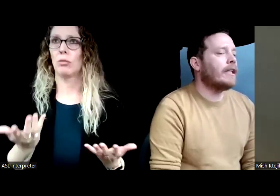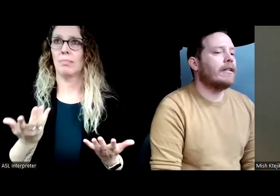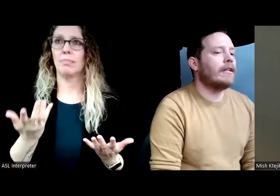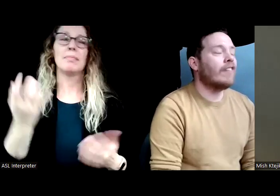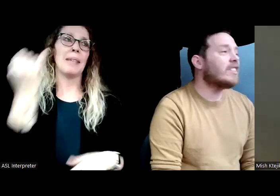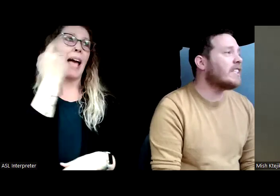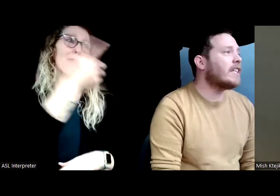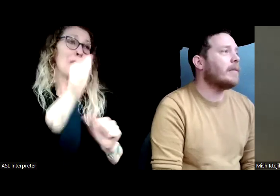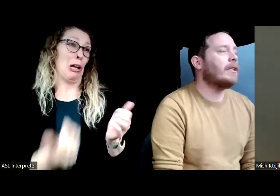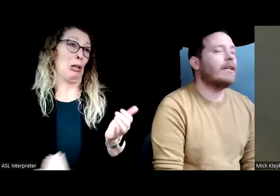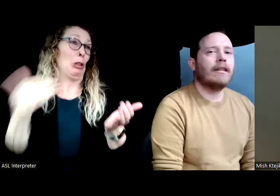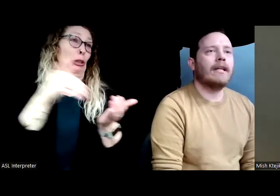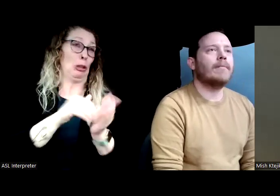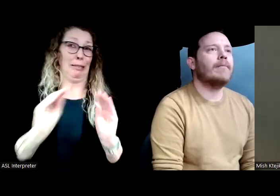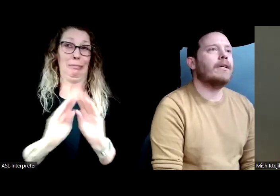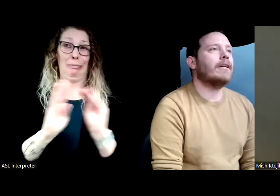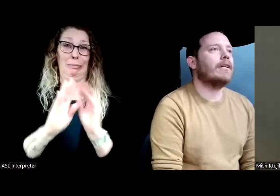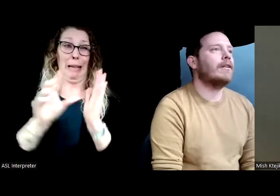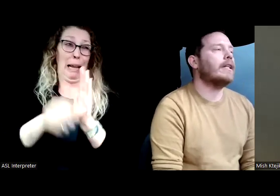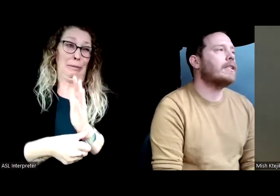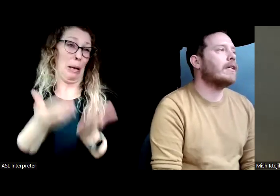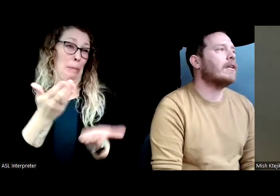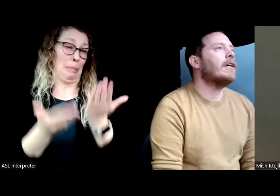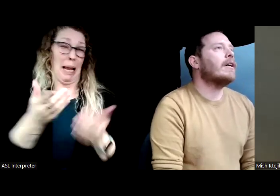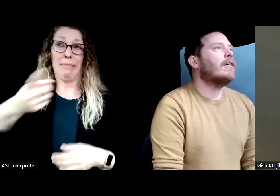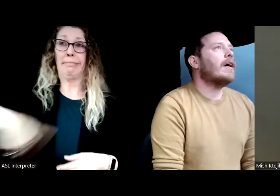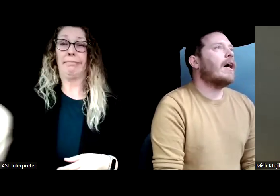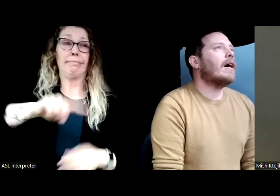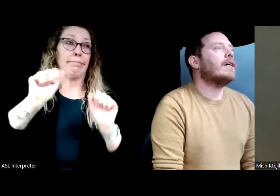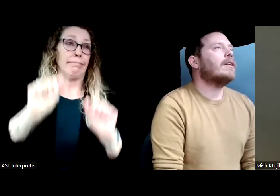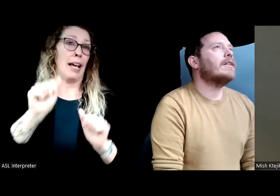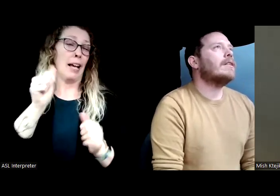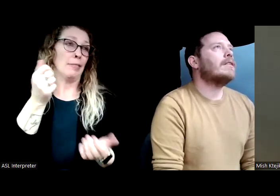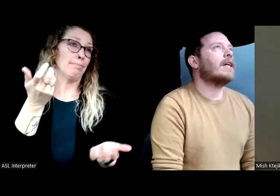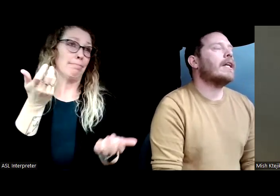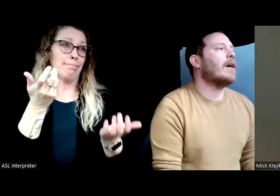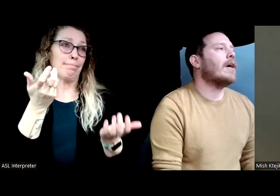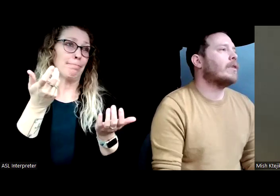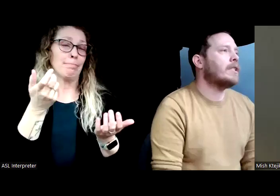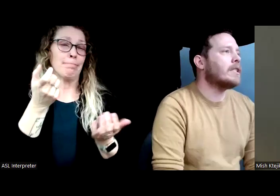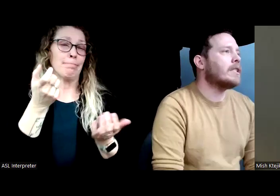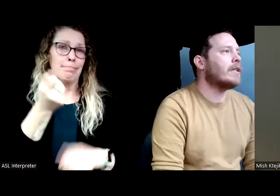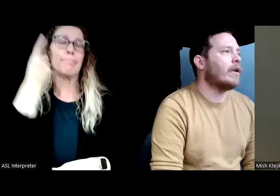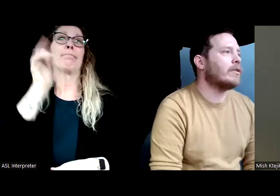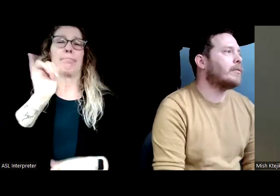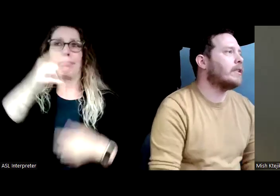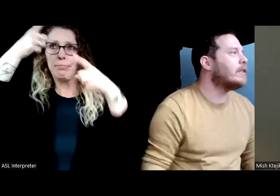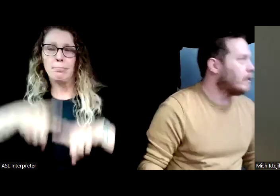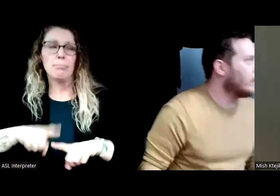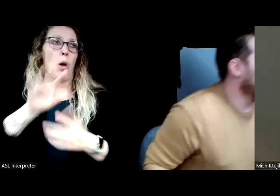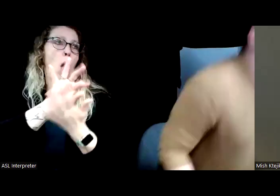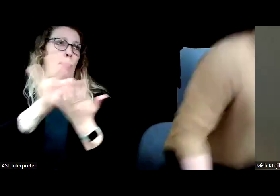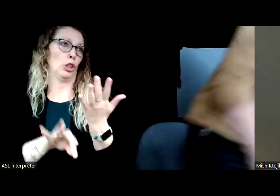could re-emphasize that, Yep. I think it might be a little easier to kind of come to a consensus on the new